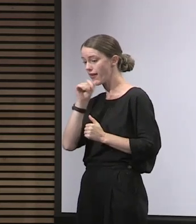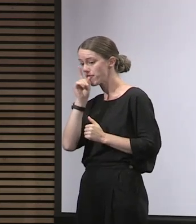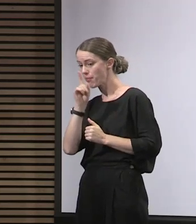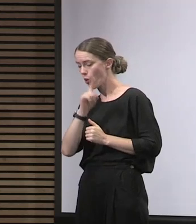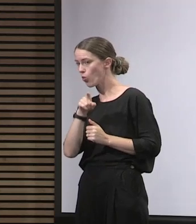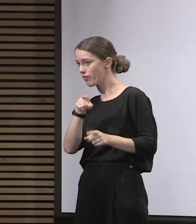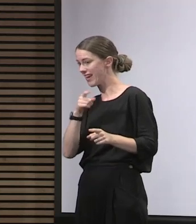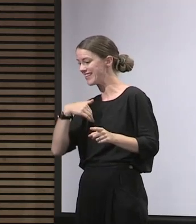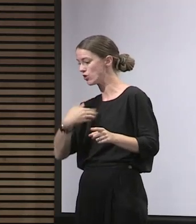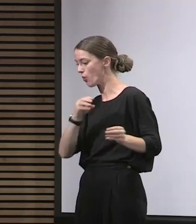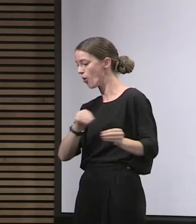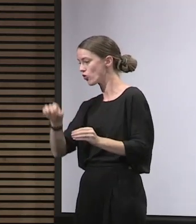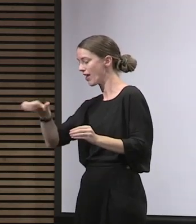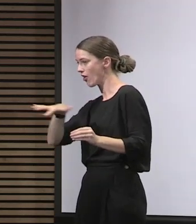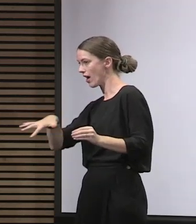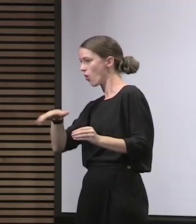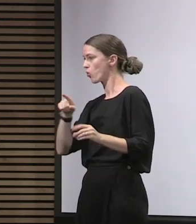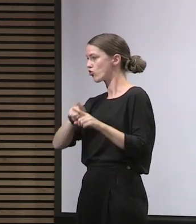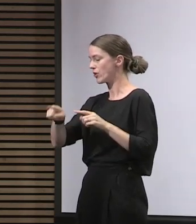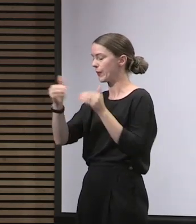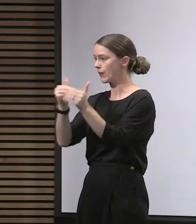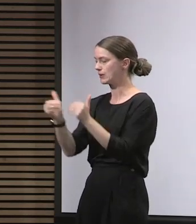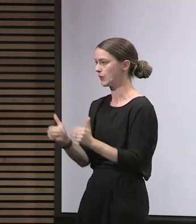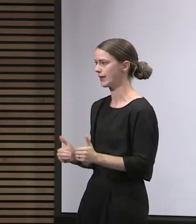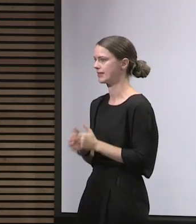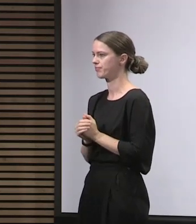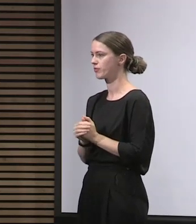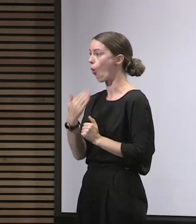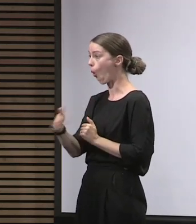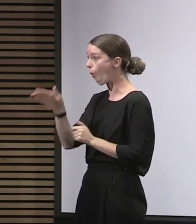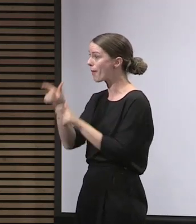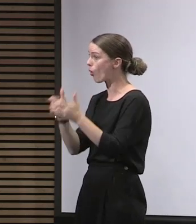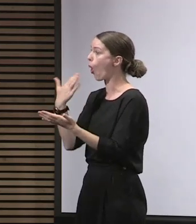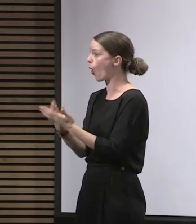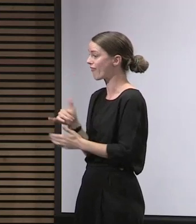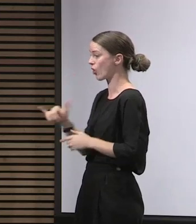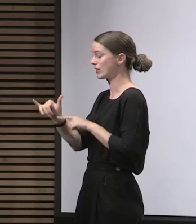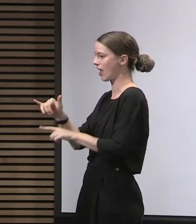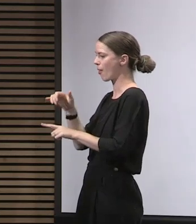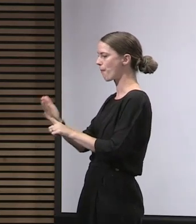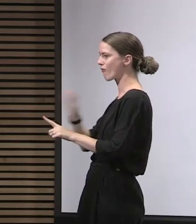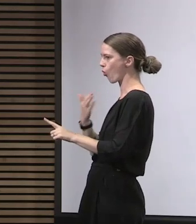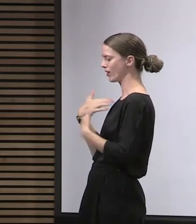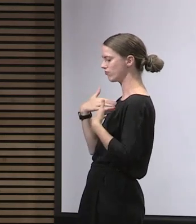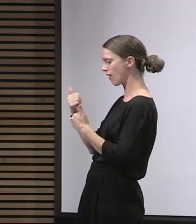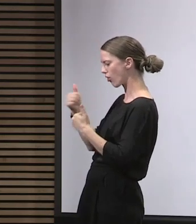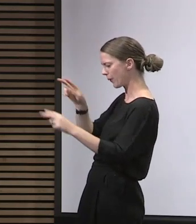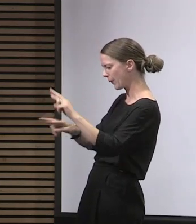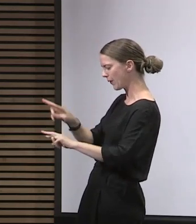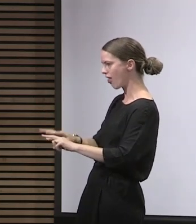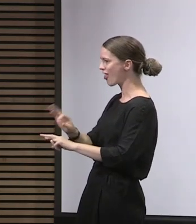chartered regional flights as soon as we can. All passengers on these flights had pre-health checks and were